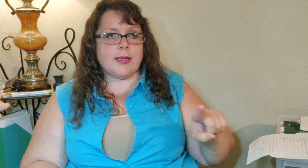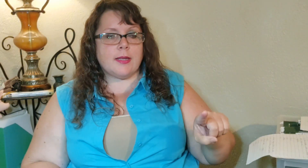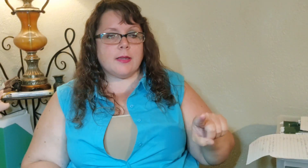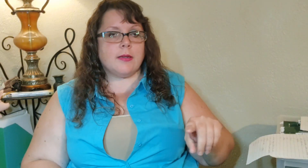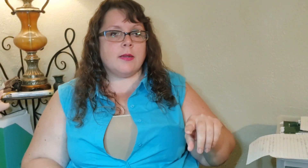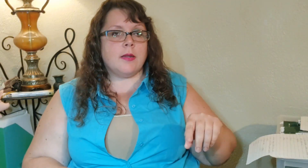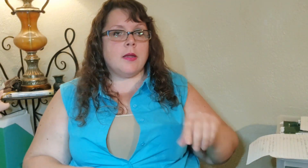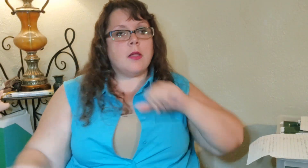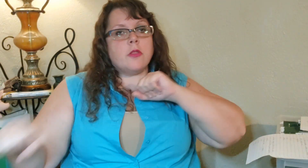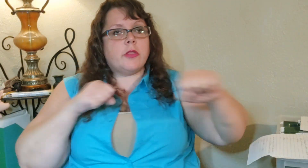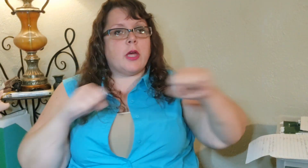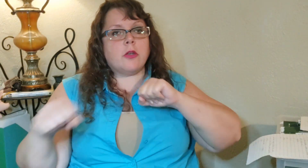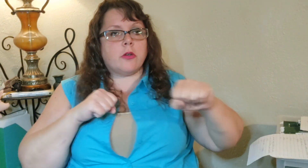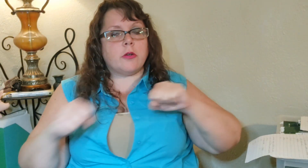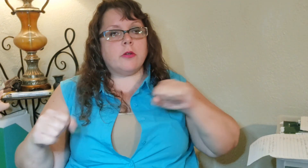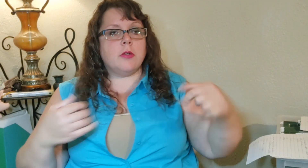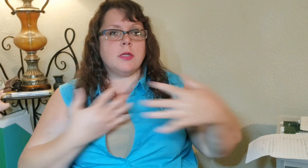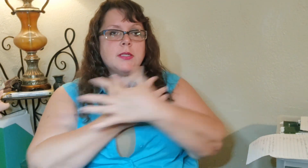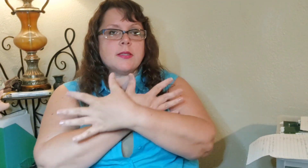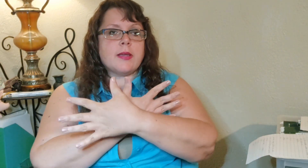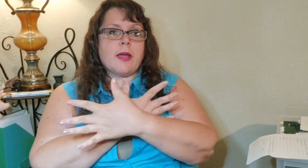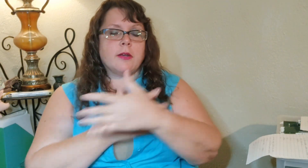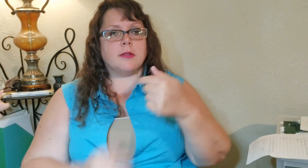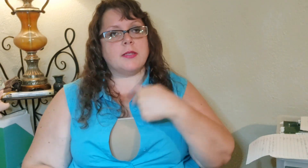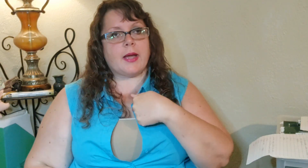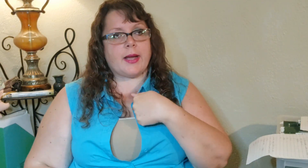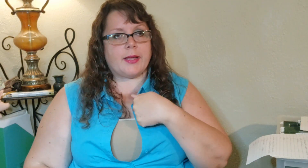lightning, thunder, scares I.